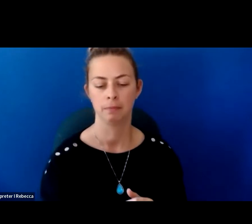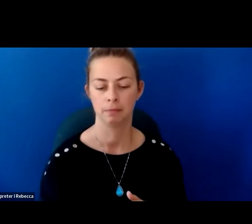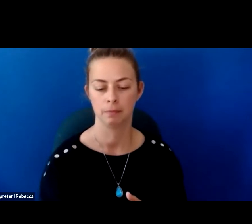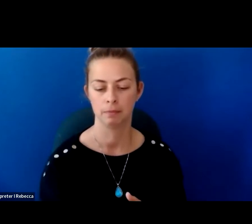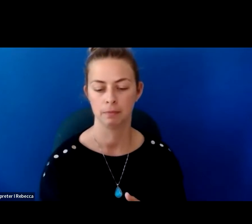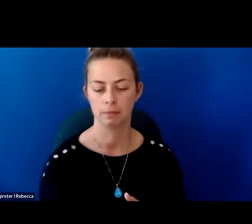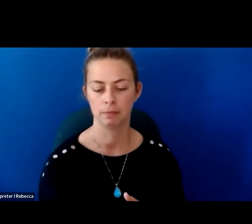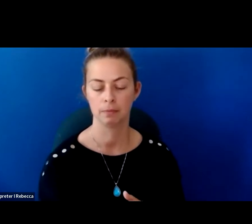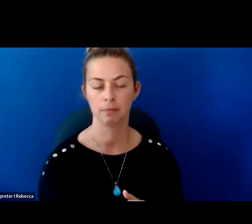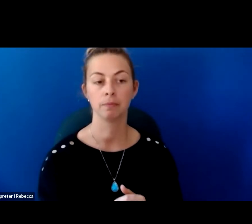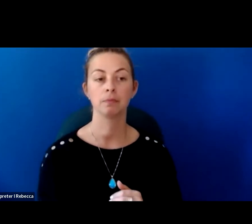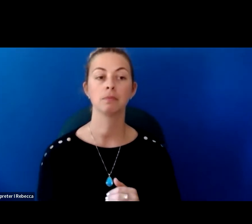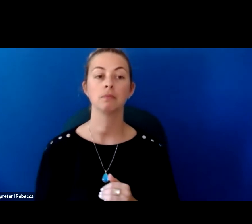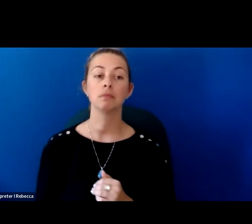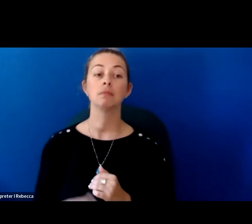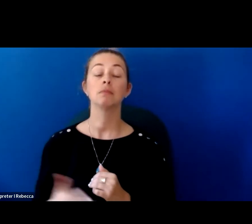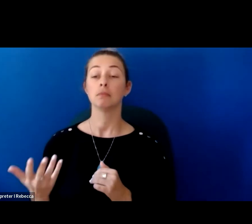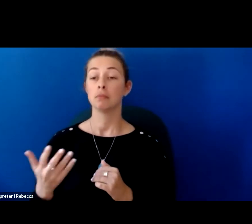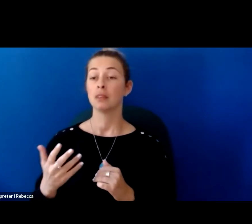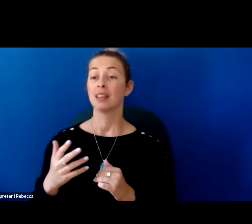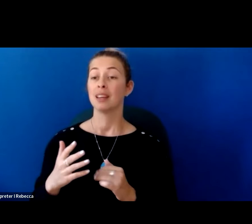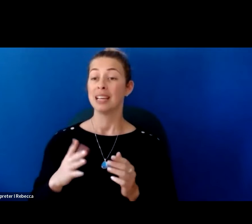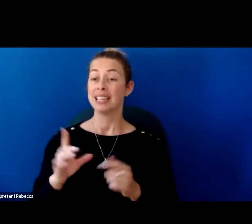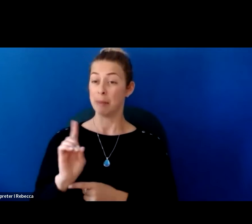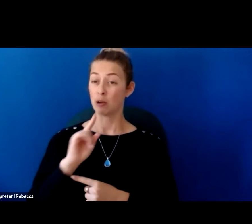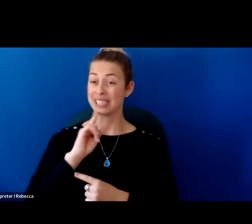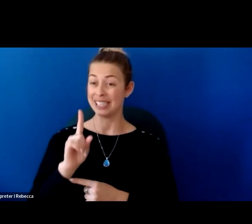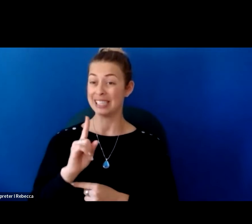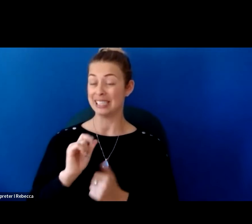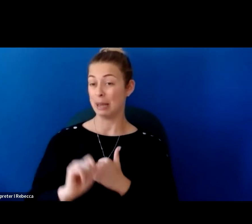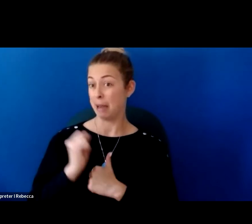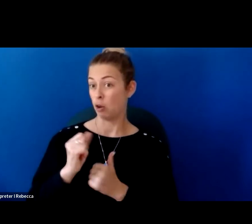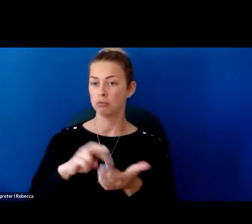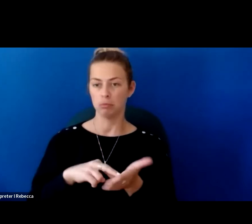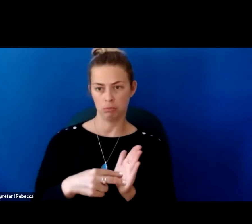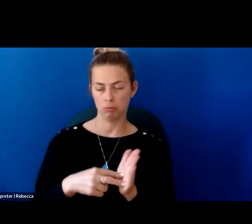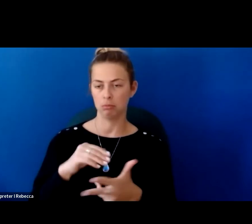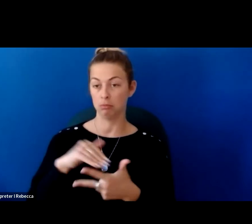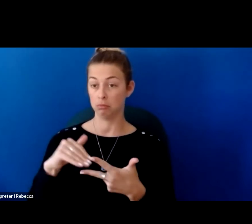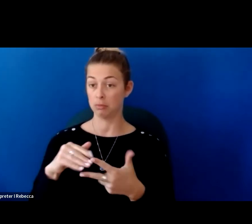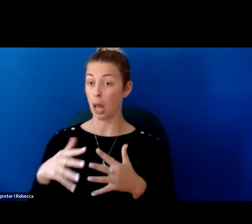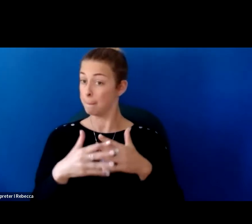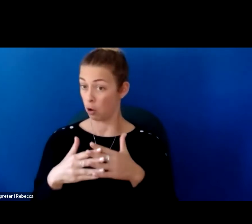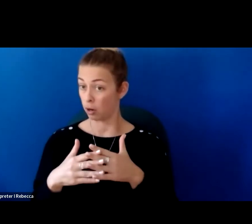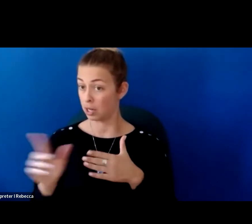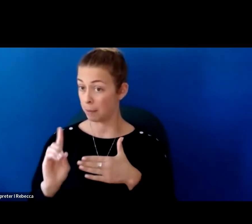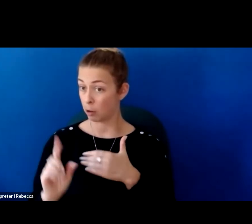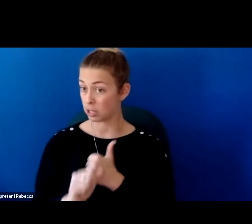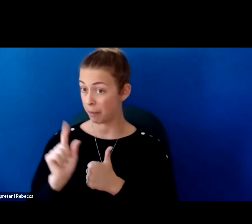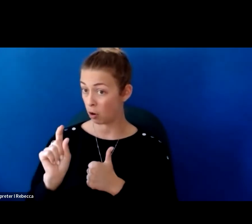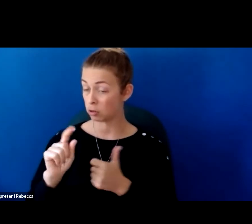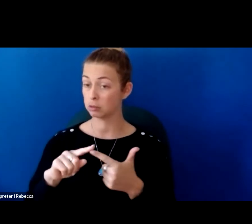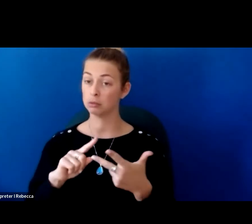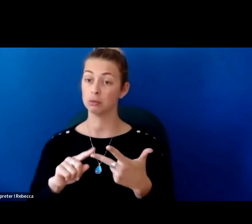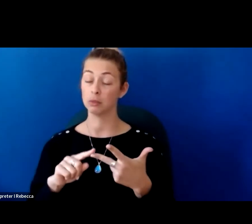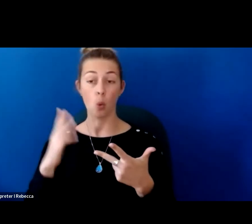First, what does it mean to say that a democracy is imperiled? Second, is American democracy imperiled? And finally, why